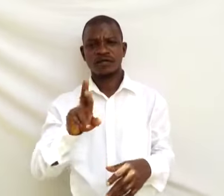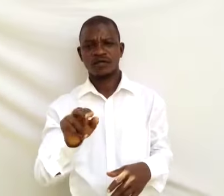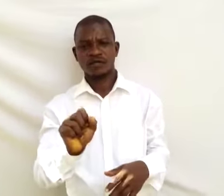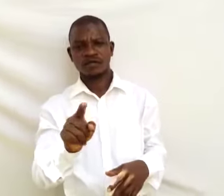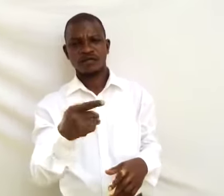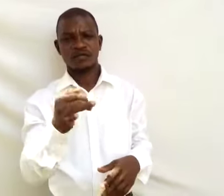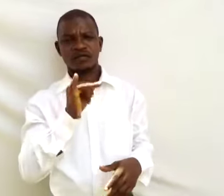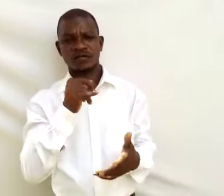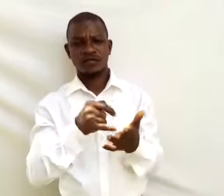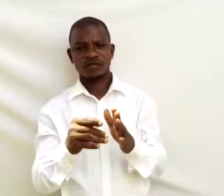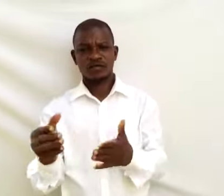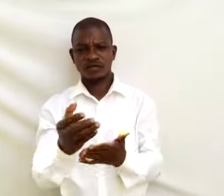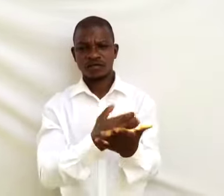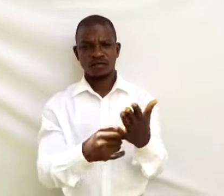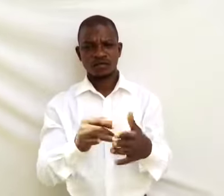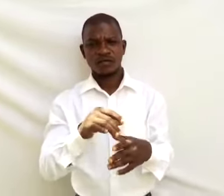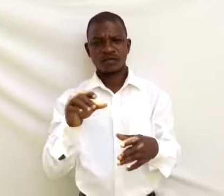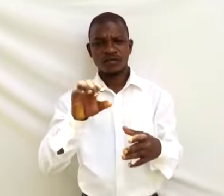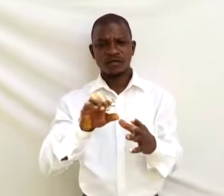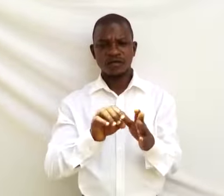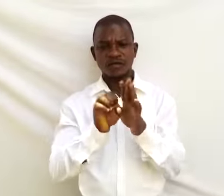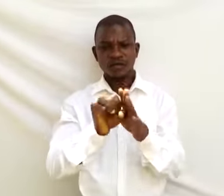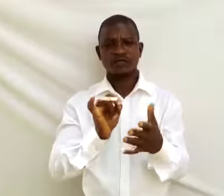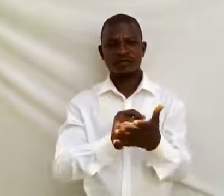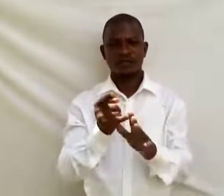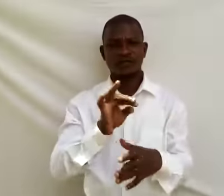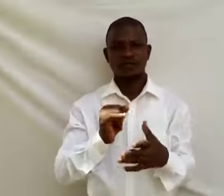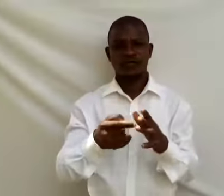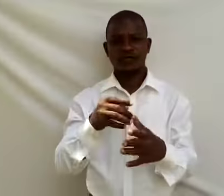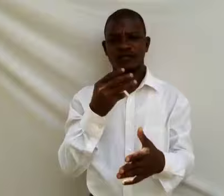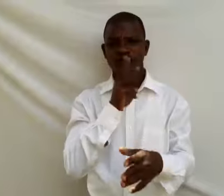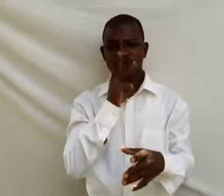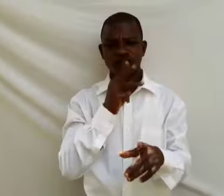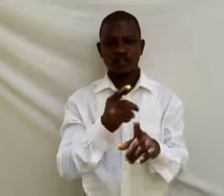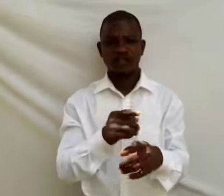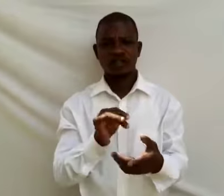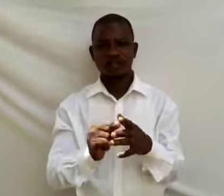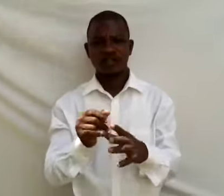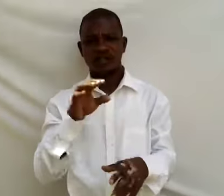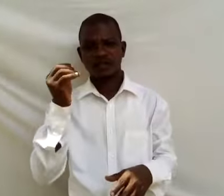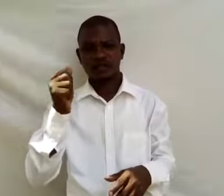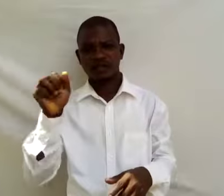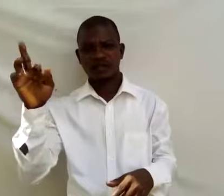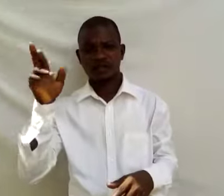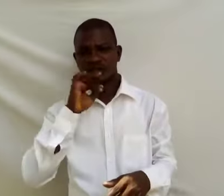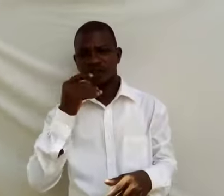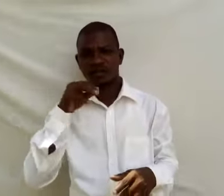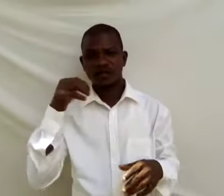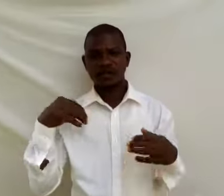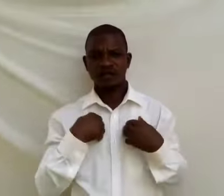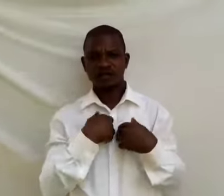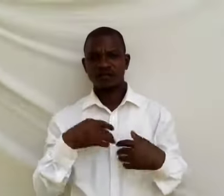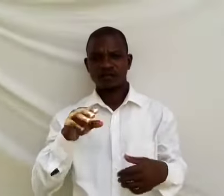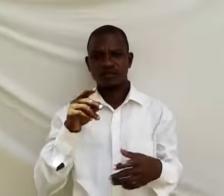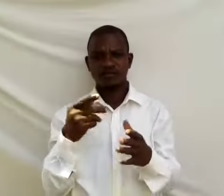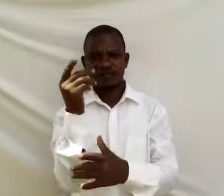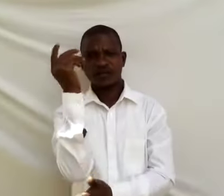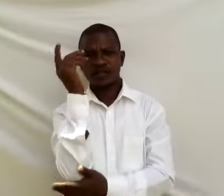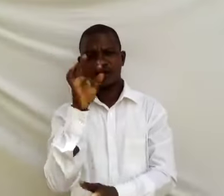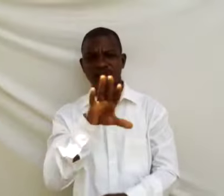is to collect samples of the microorganism from water, air, animals, plants, and various